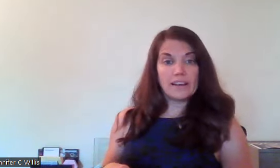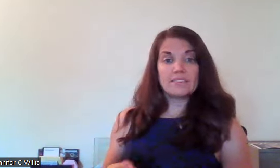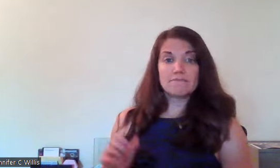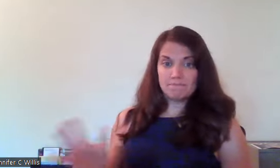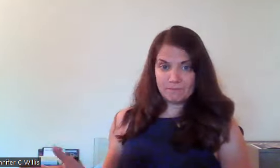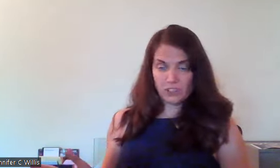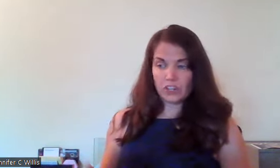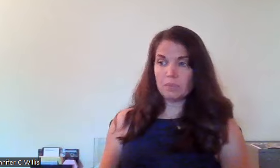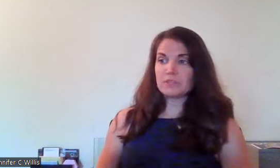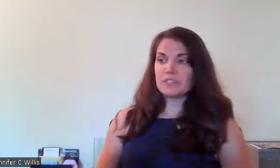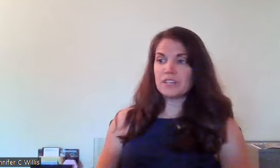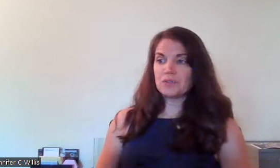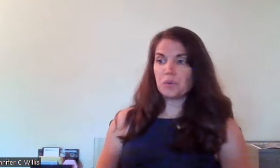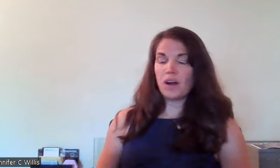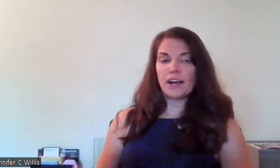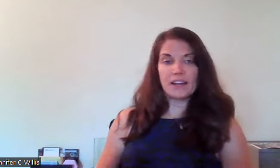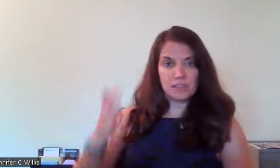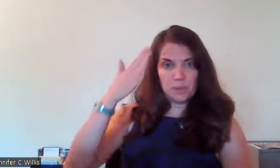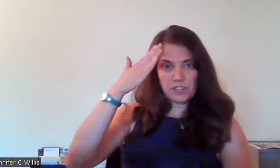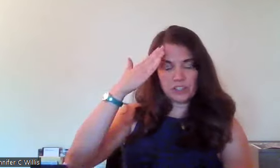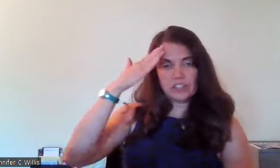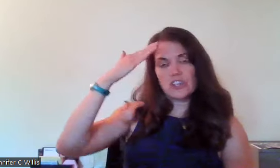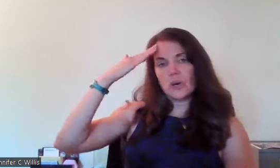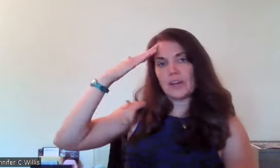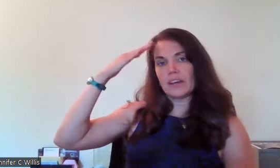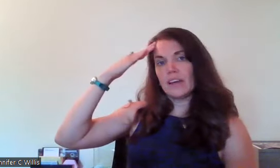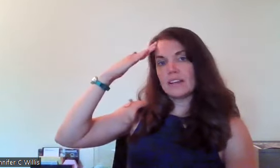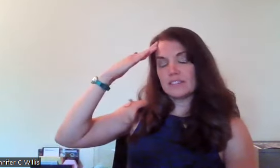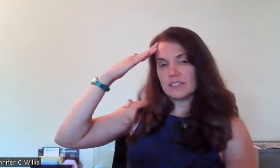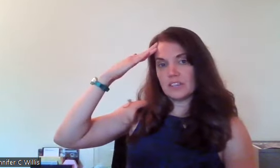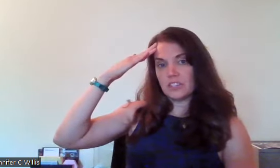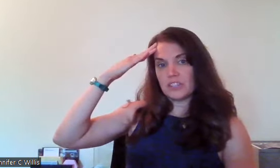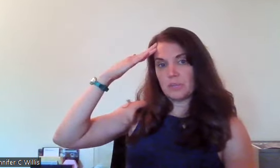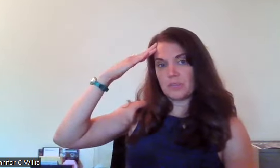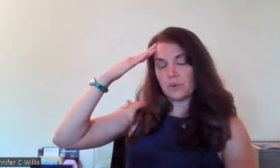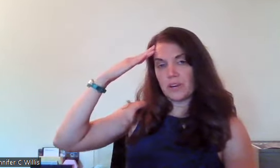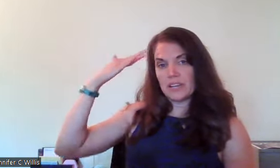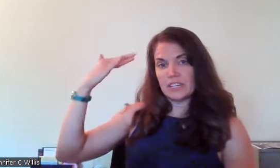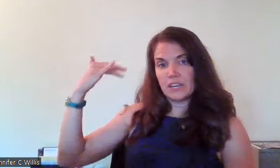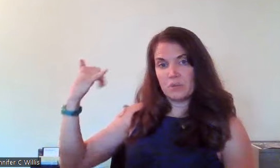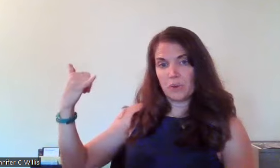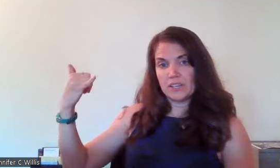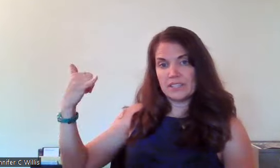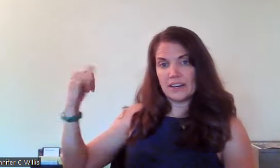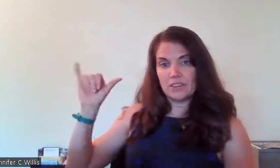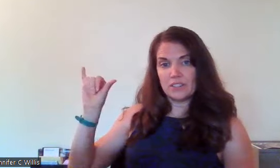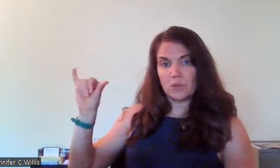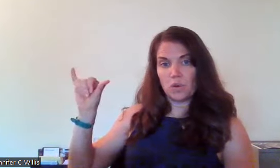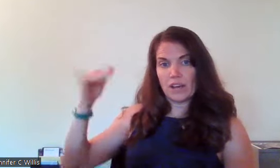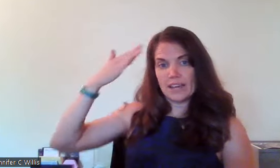Y. There are a couple different signs for Y. The picture is showing touching the top of your forehead, bringing it down into the Y